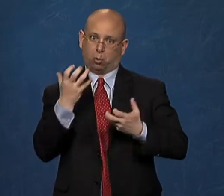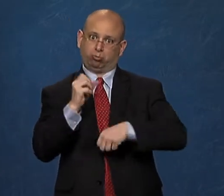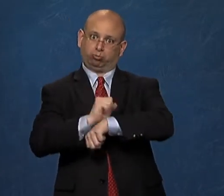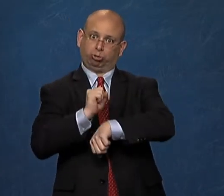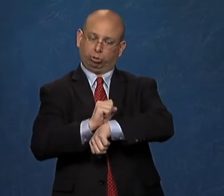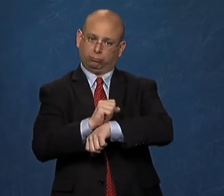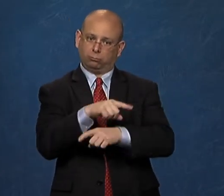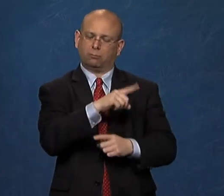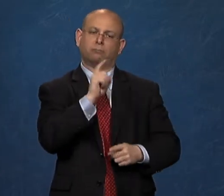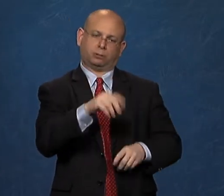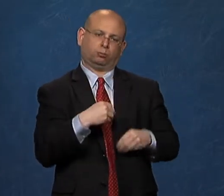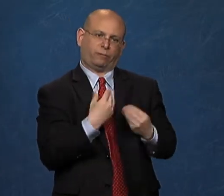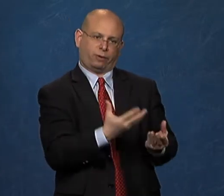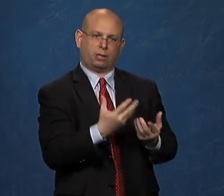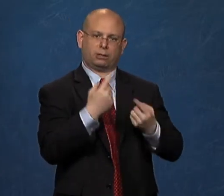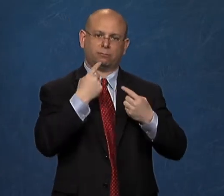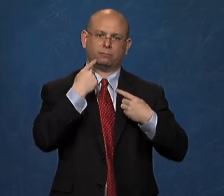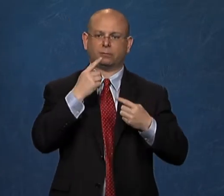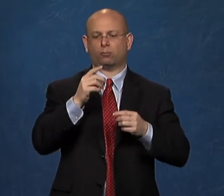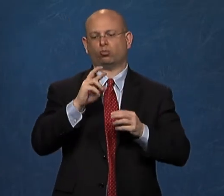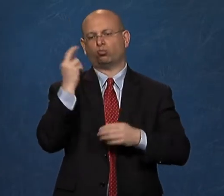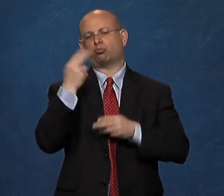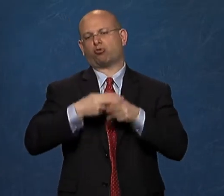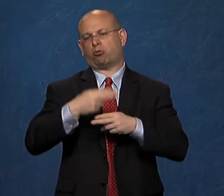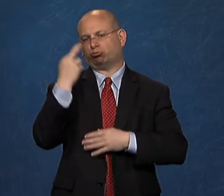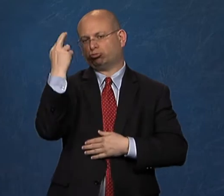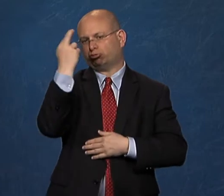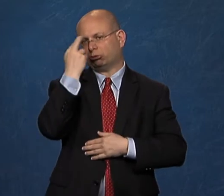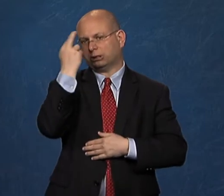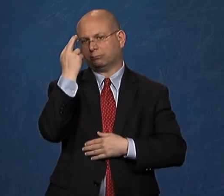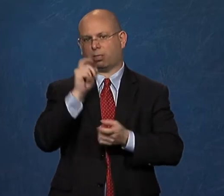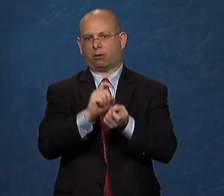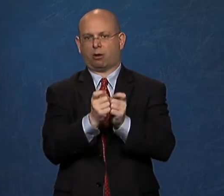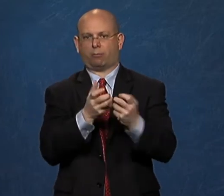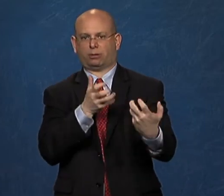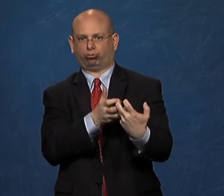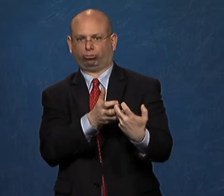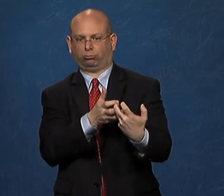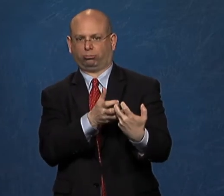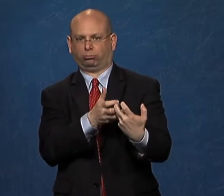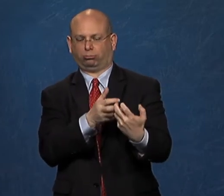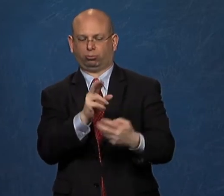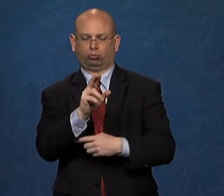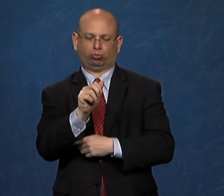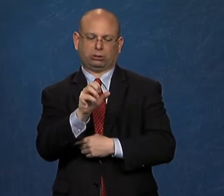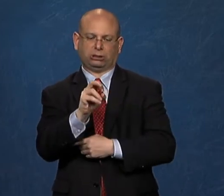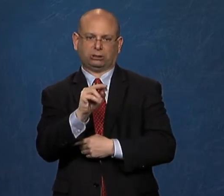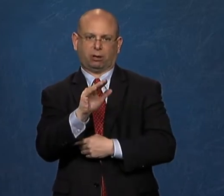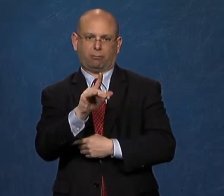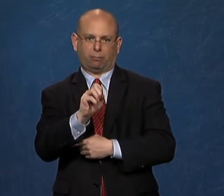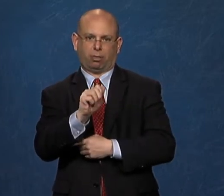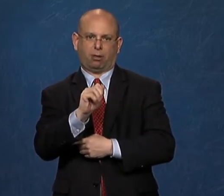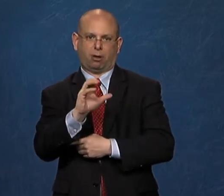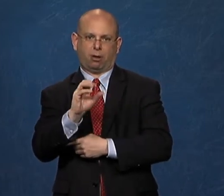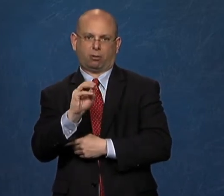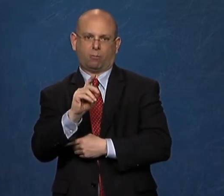And the requirements for individuals in terms of accommodations under the ADA is that the employers have to require